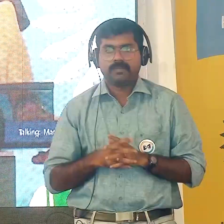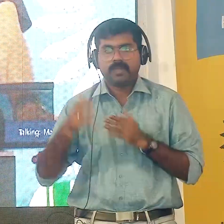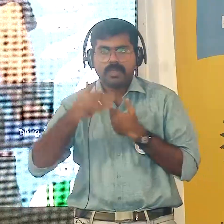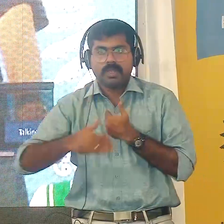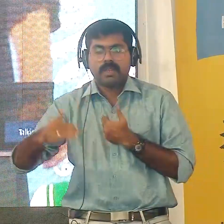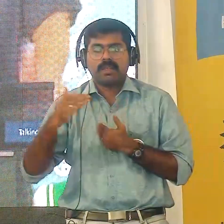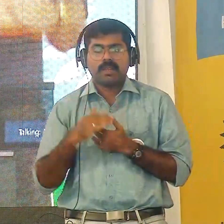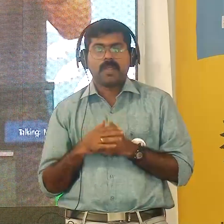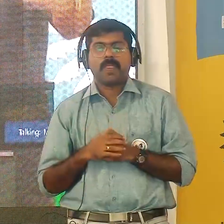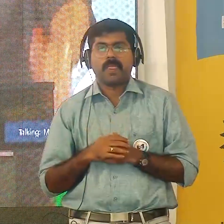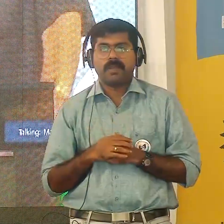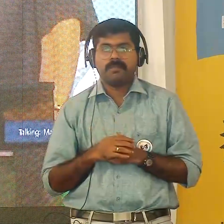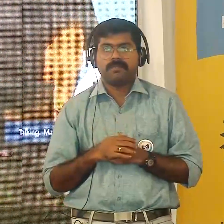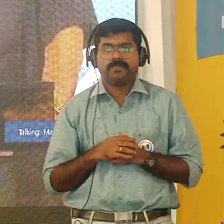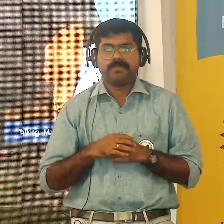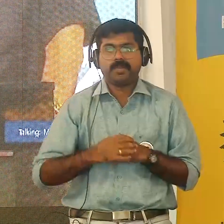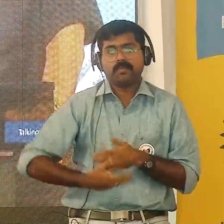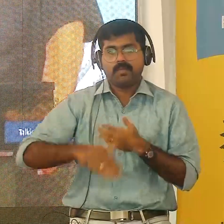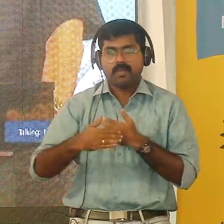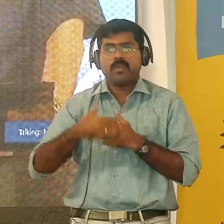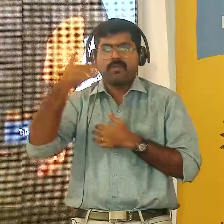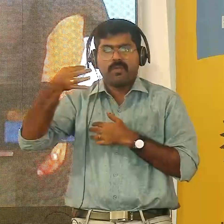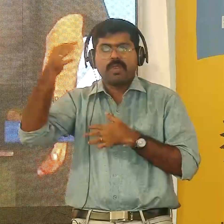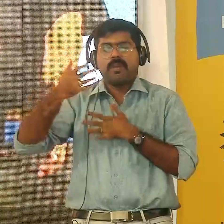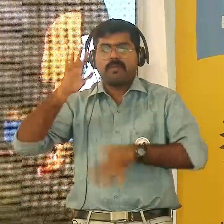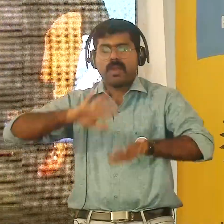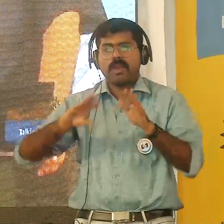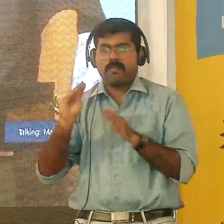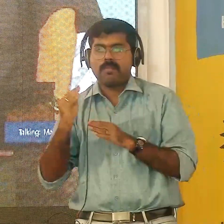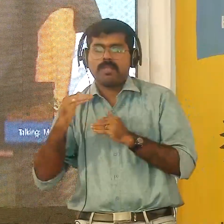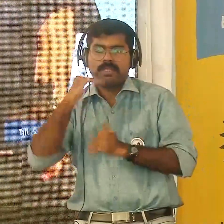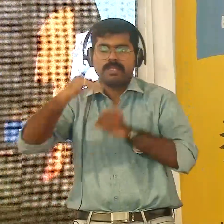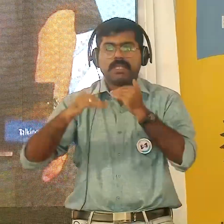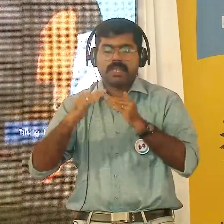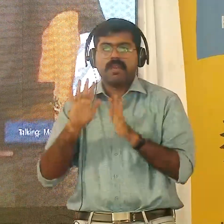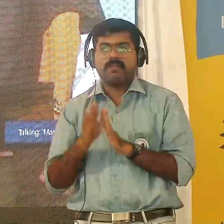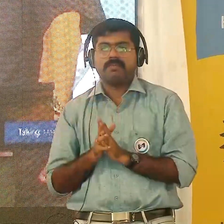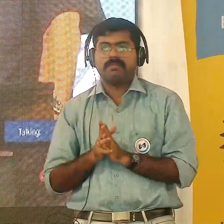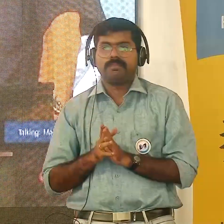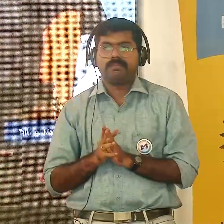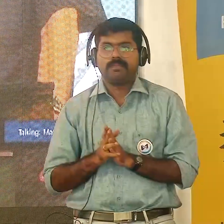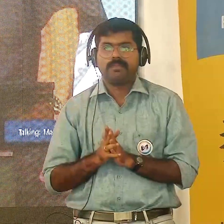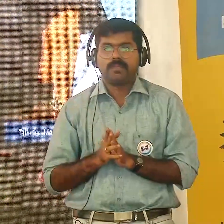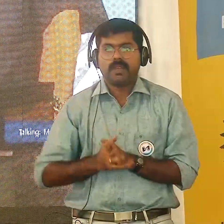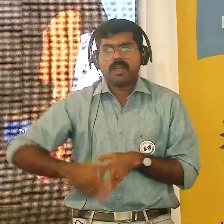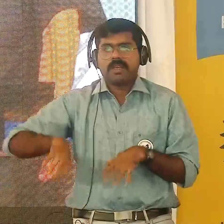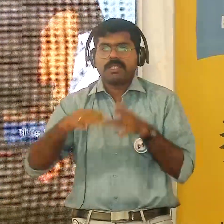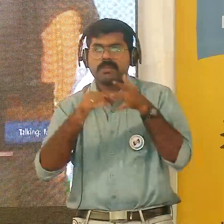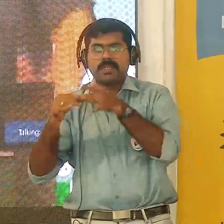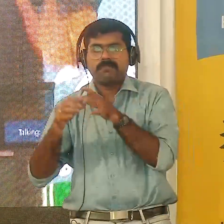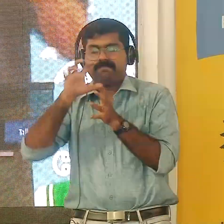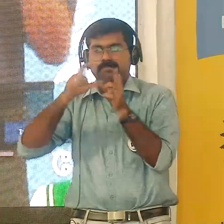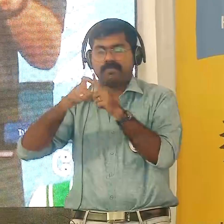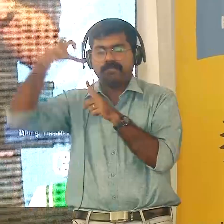in the year to come, certainly, that we will be looking at district specific. That